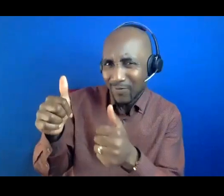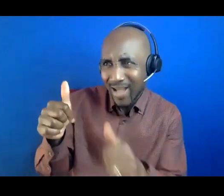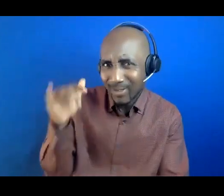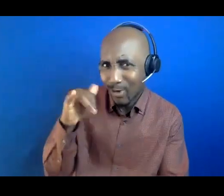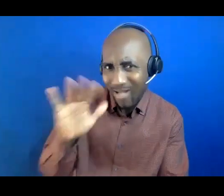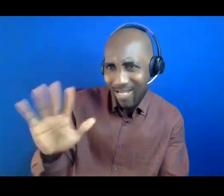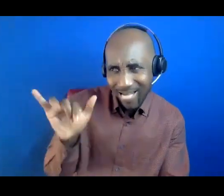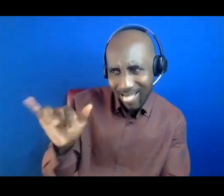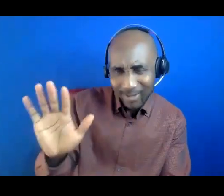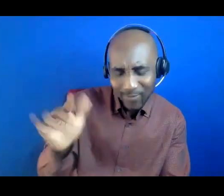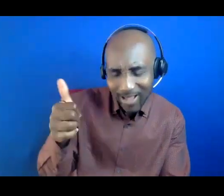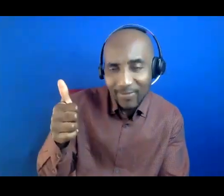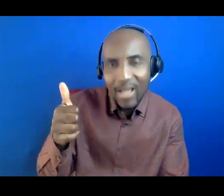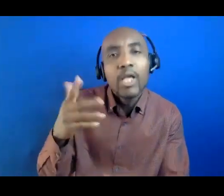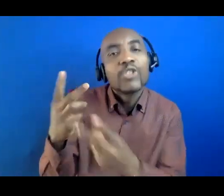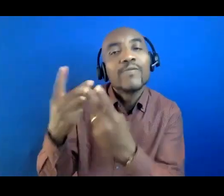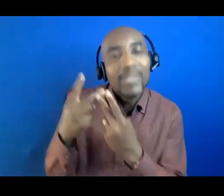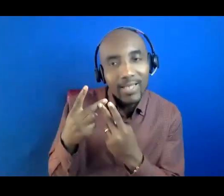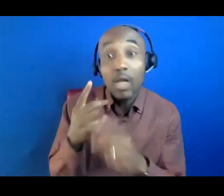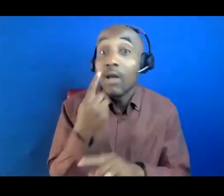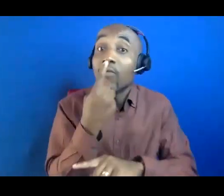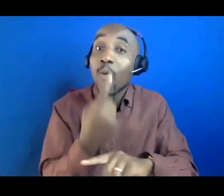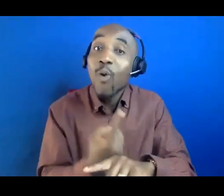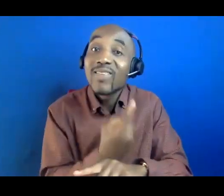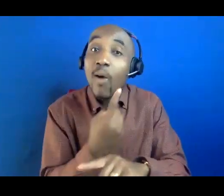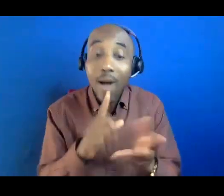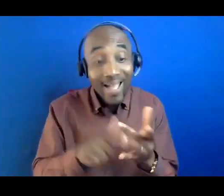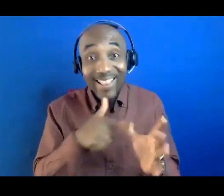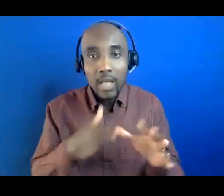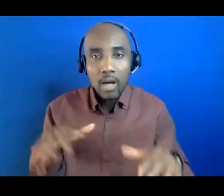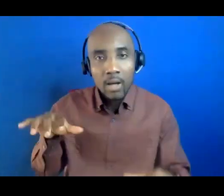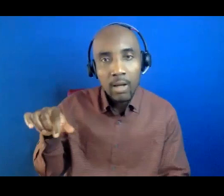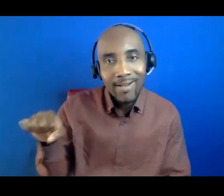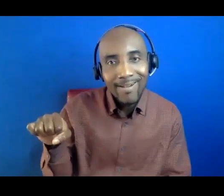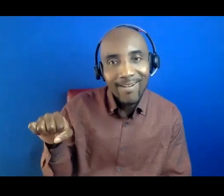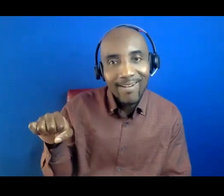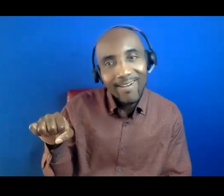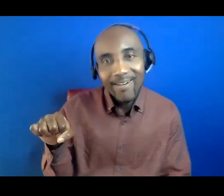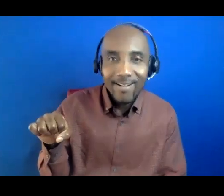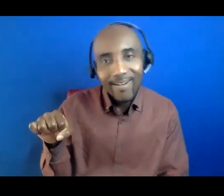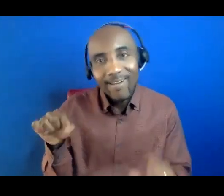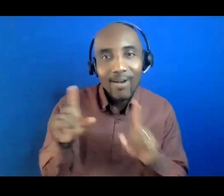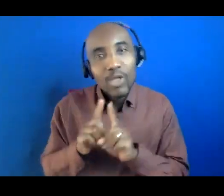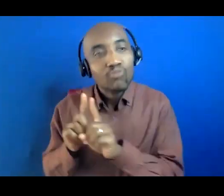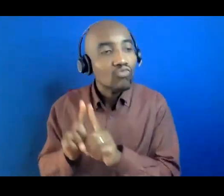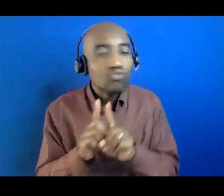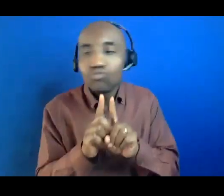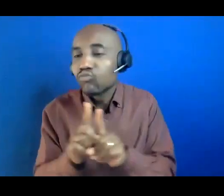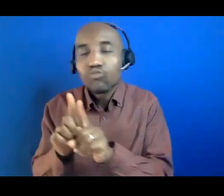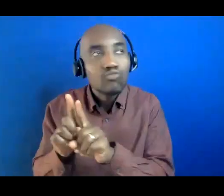visit. But basically for the next hour, Leah held my hand and we walked through the Natural History